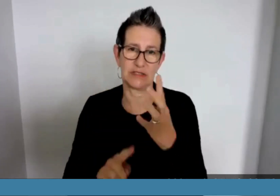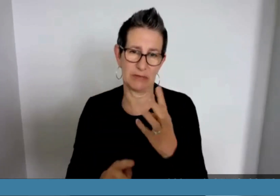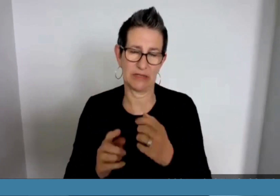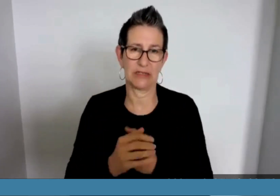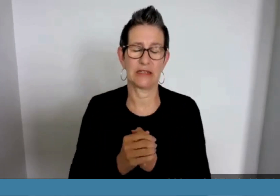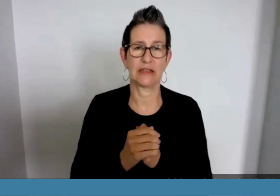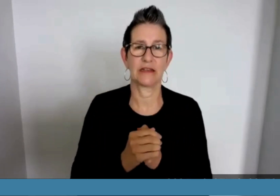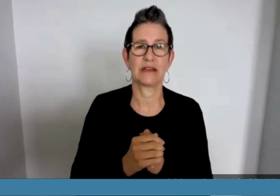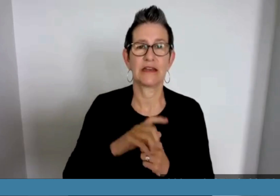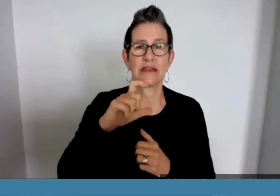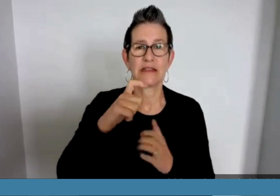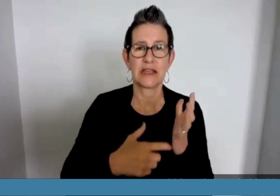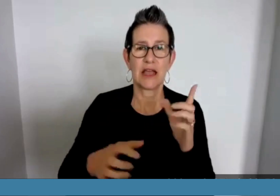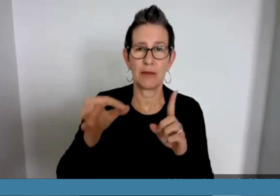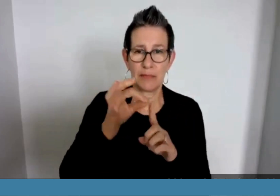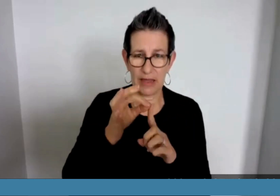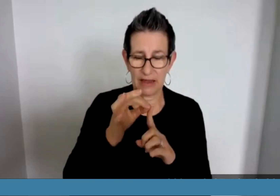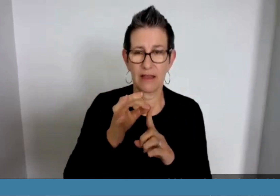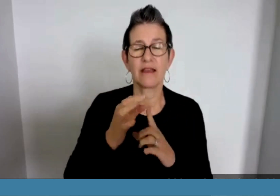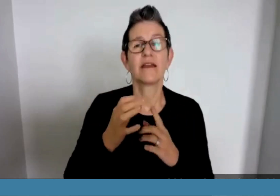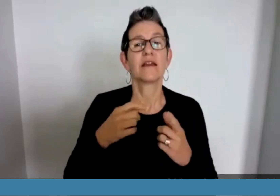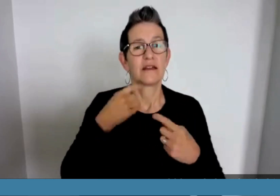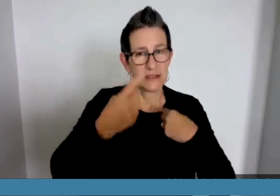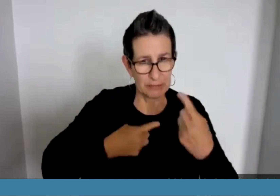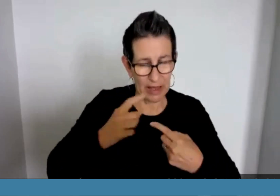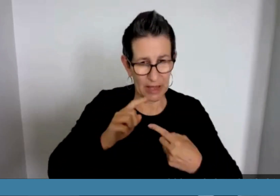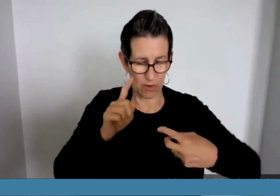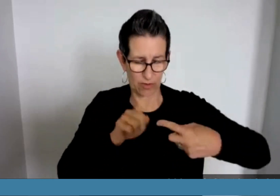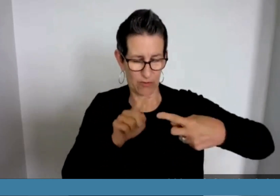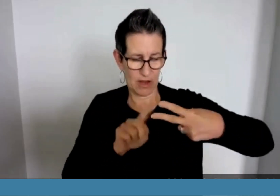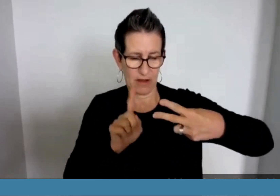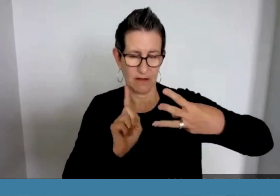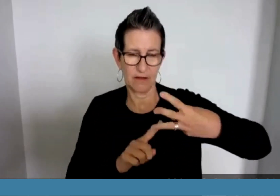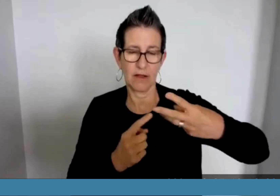Research Project and outline the 3 opportunities that will be funded.